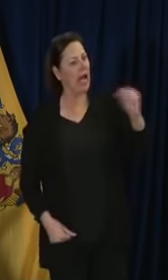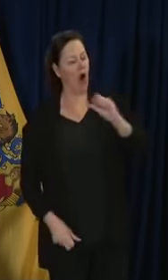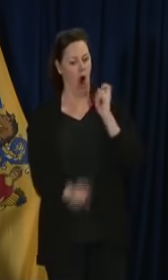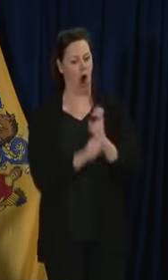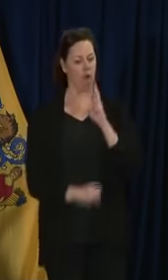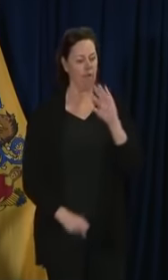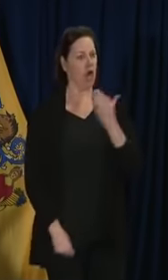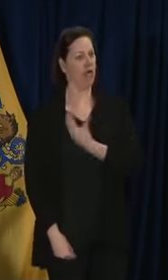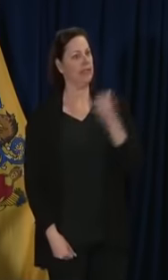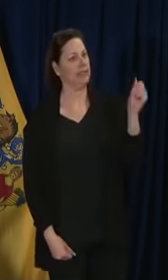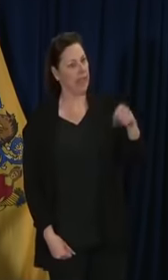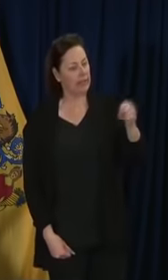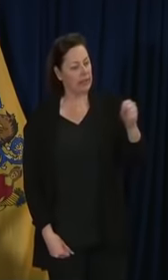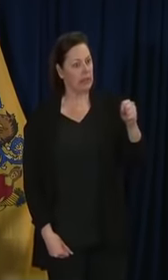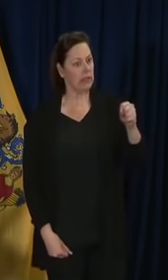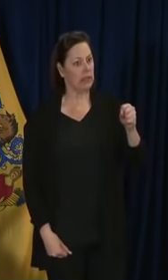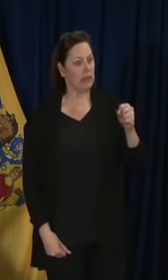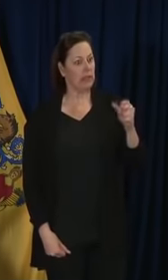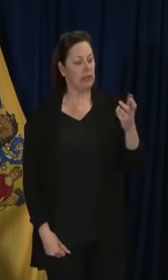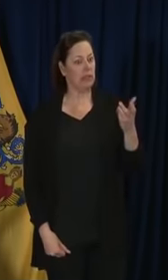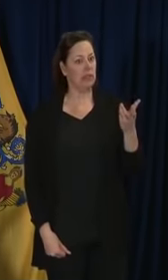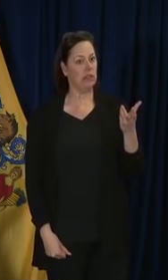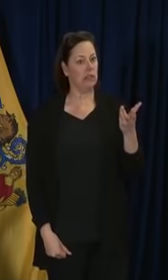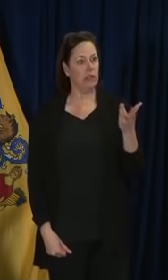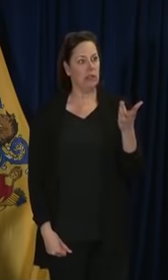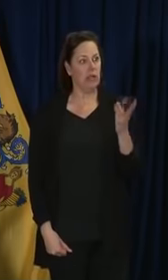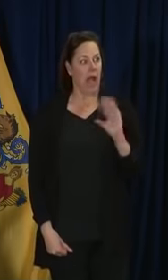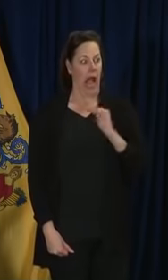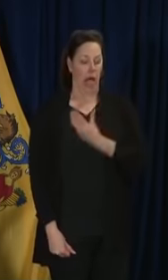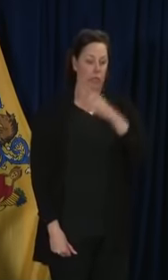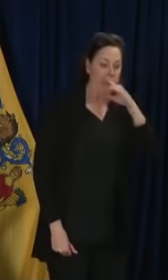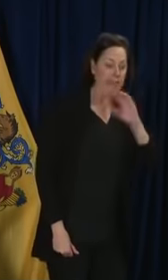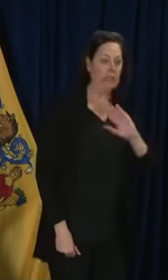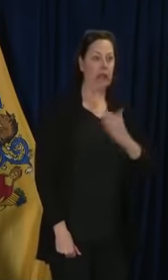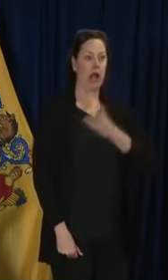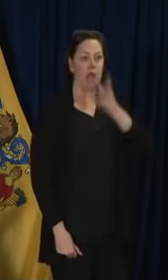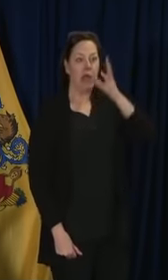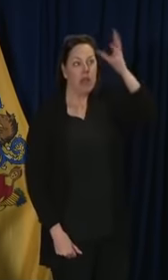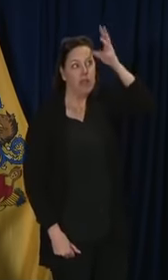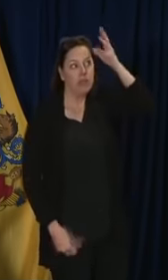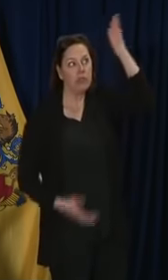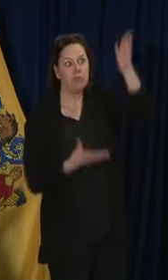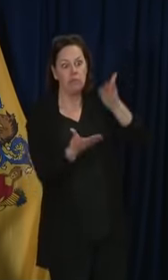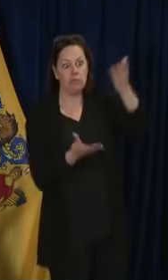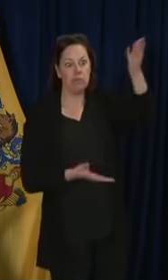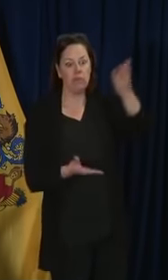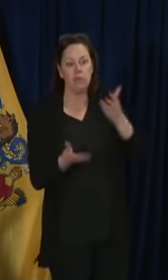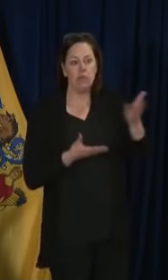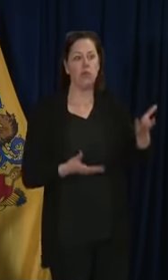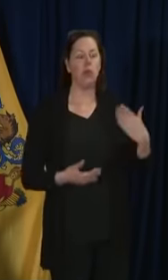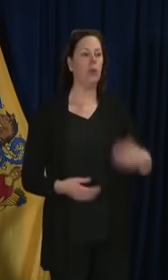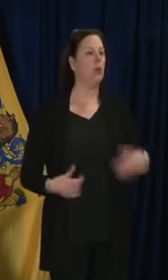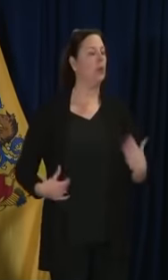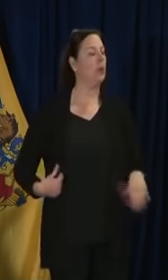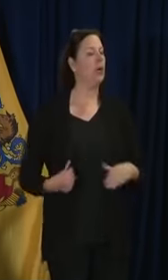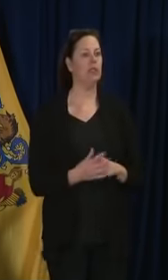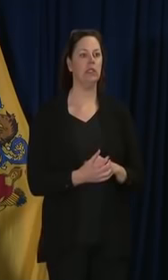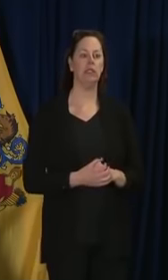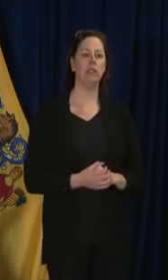Yes, to our young people and their parents. While, in fact, this is heavily